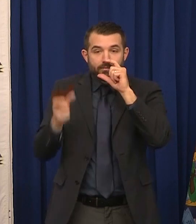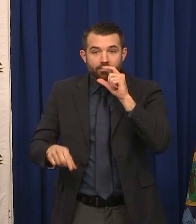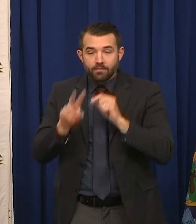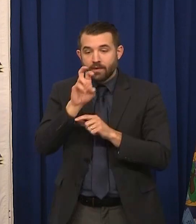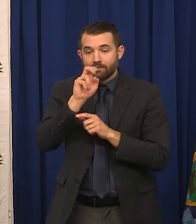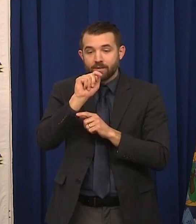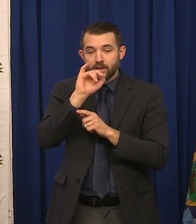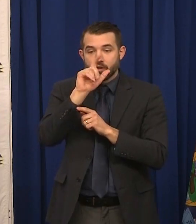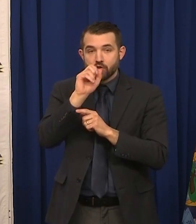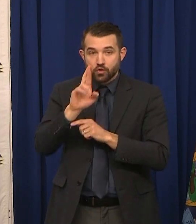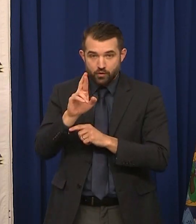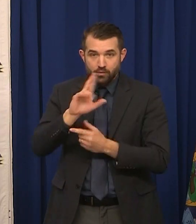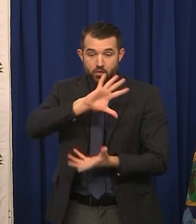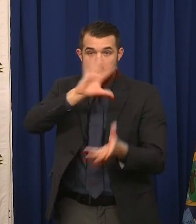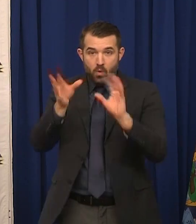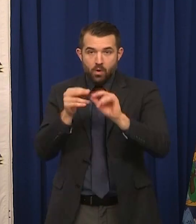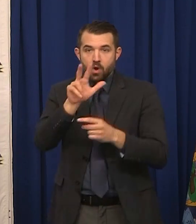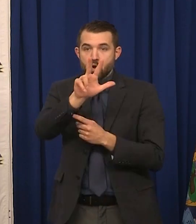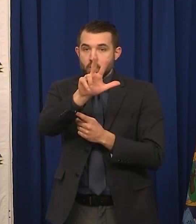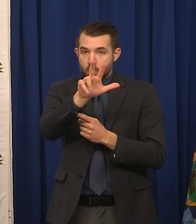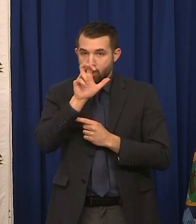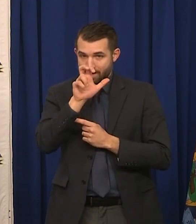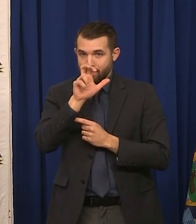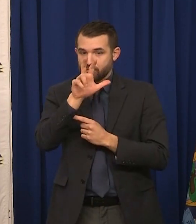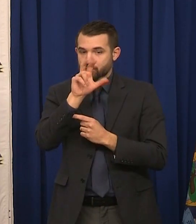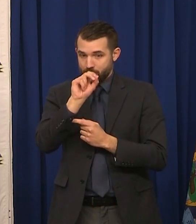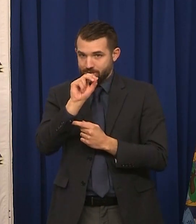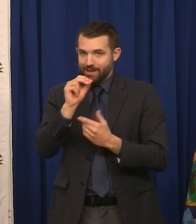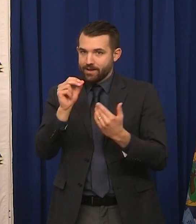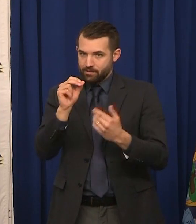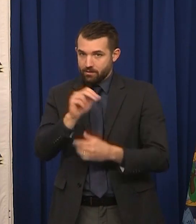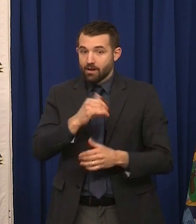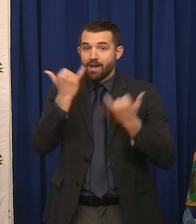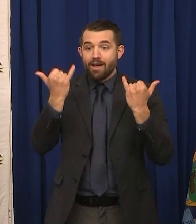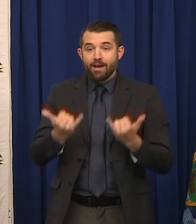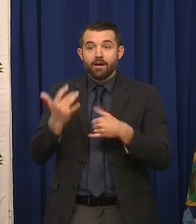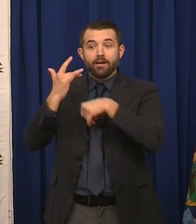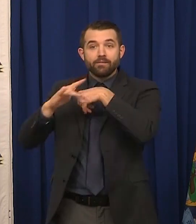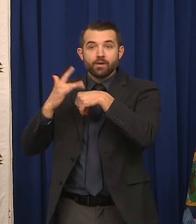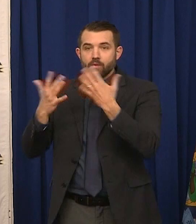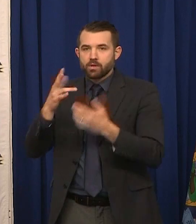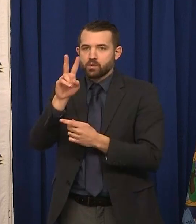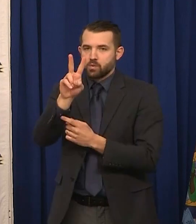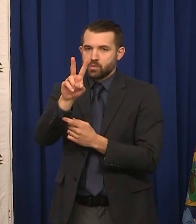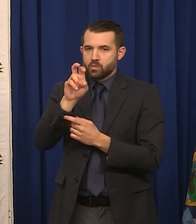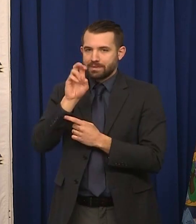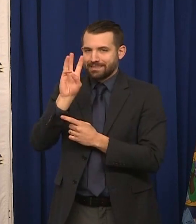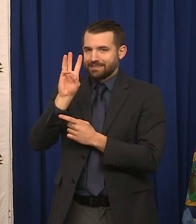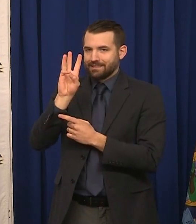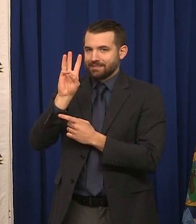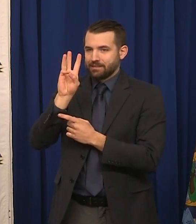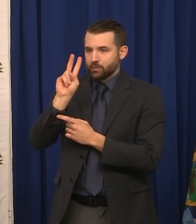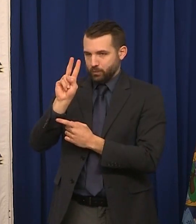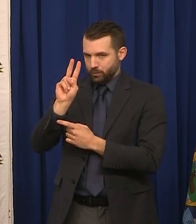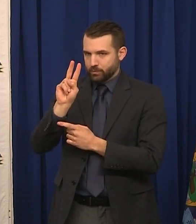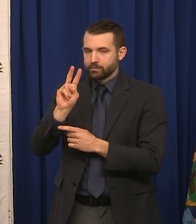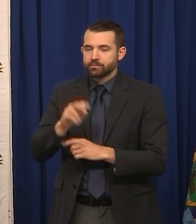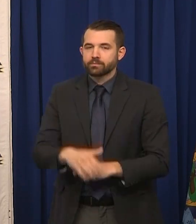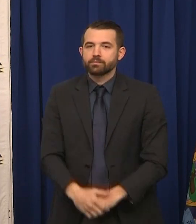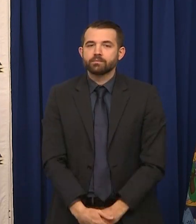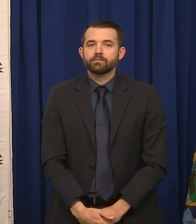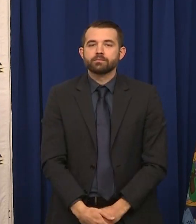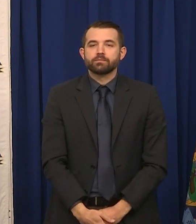of which 262 are available. And there are approximately 89 of